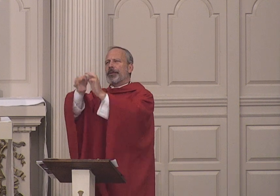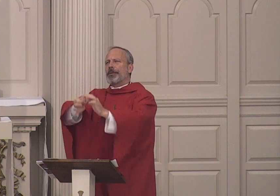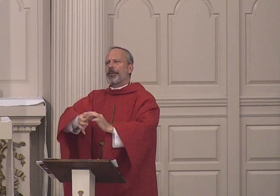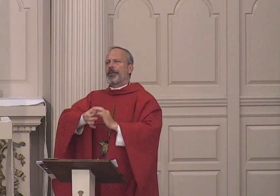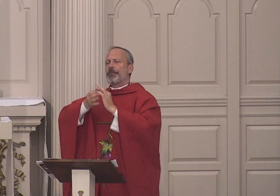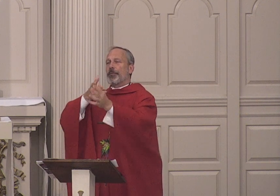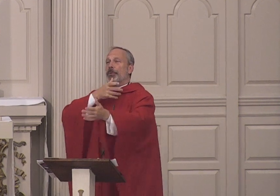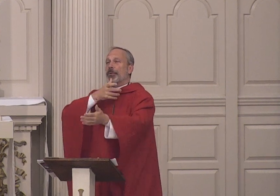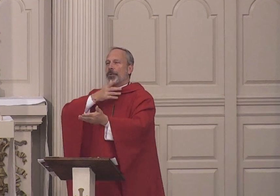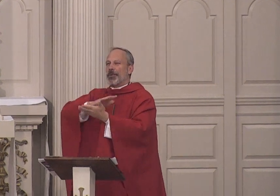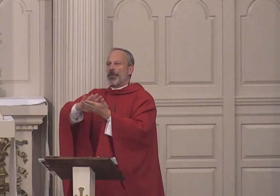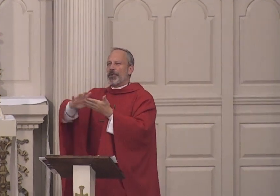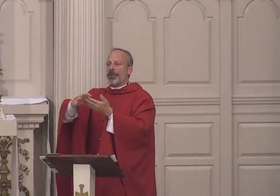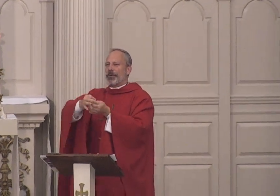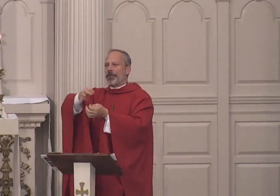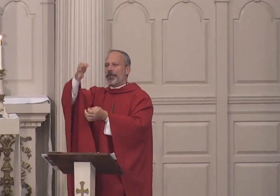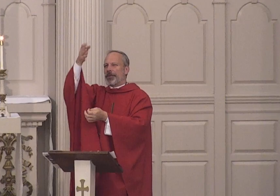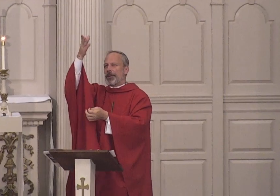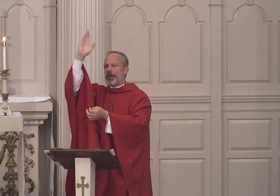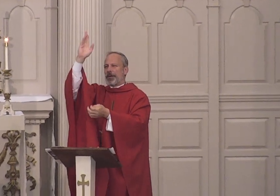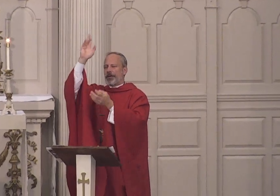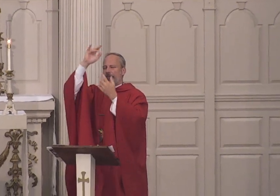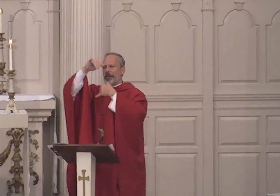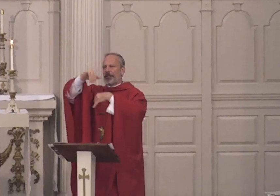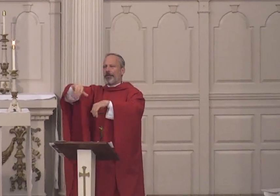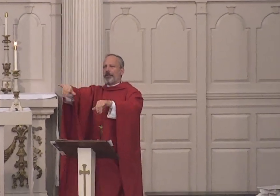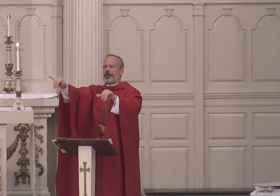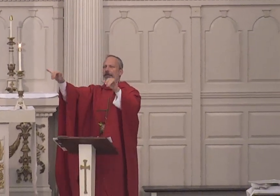Spirit, God forever and ever.